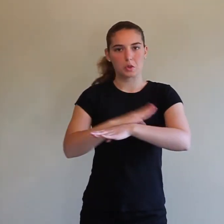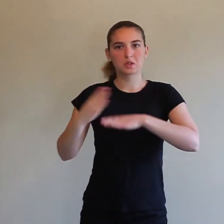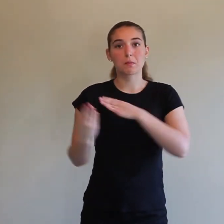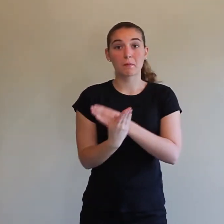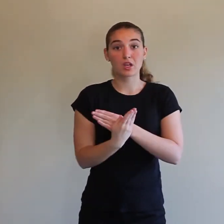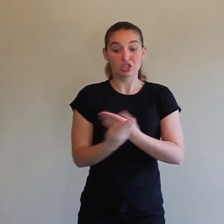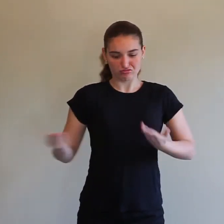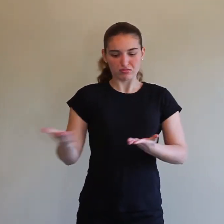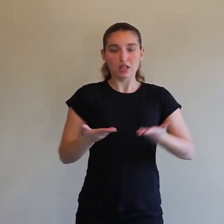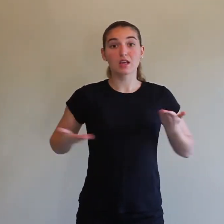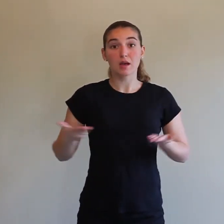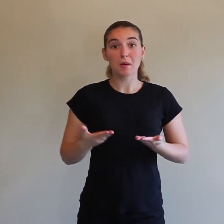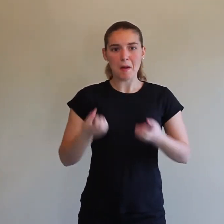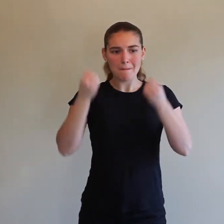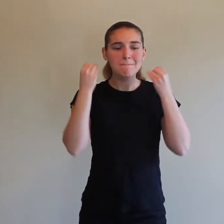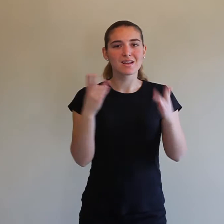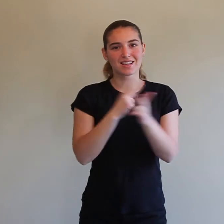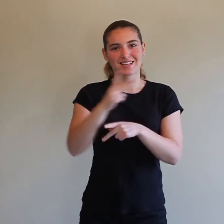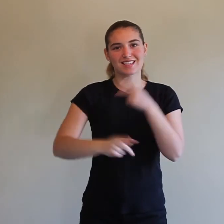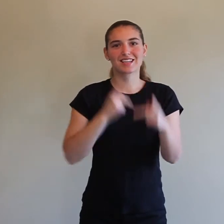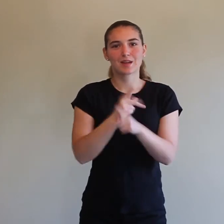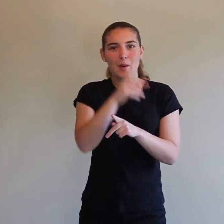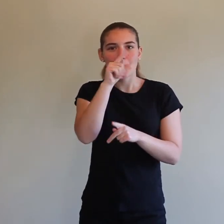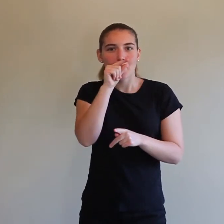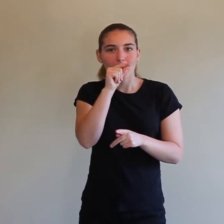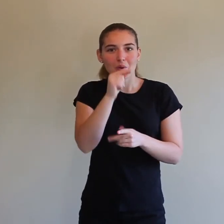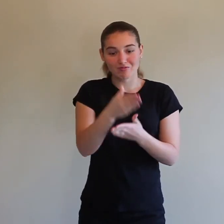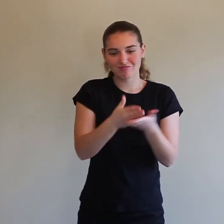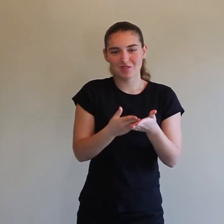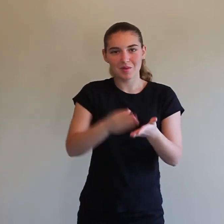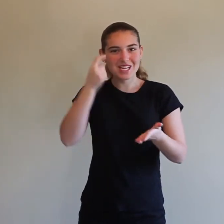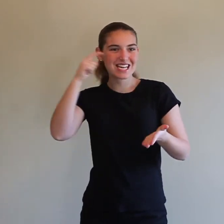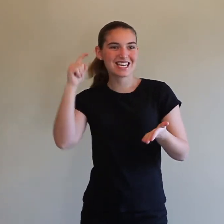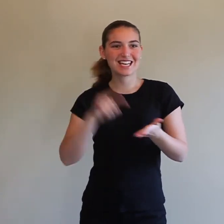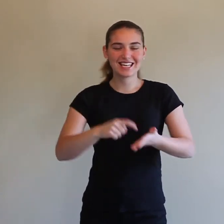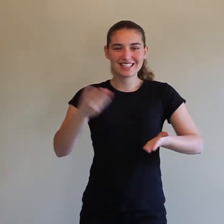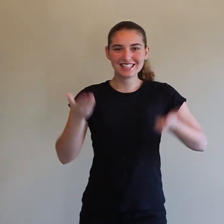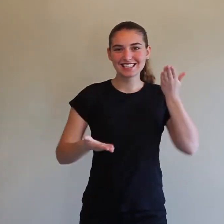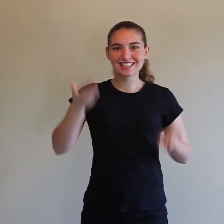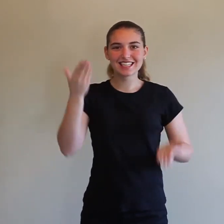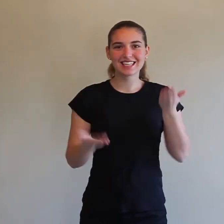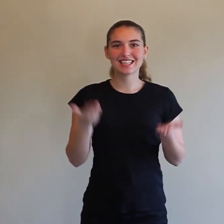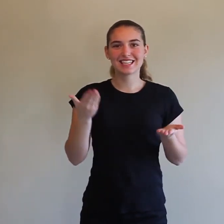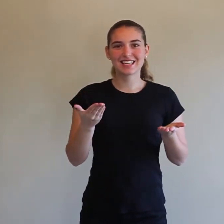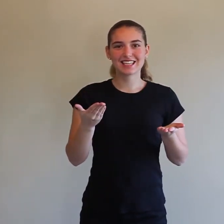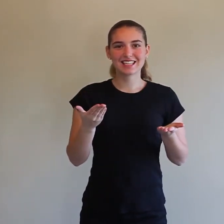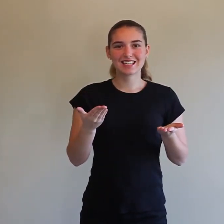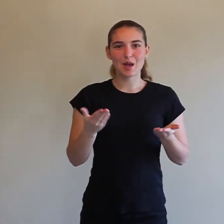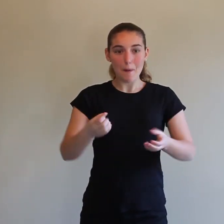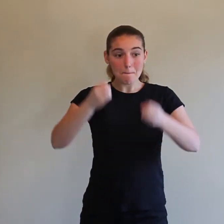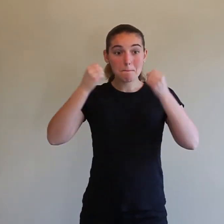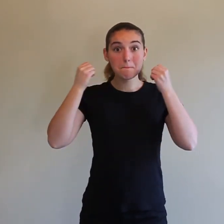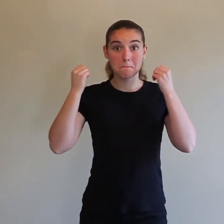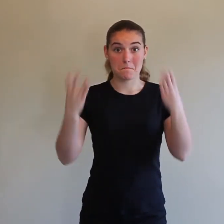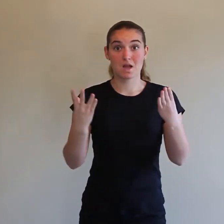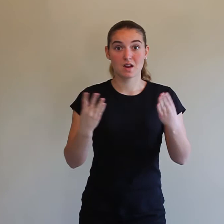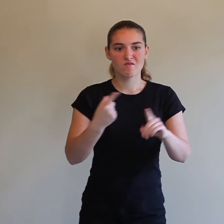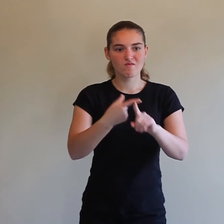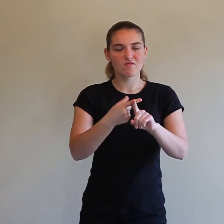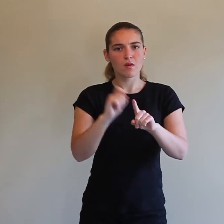erosion. We have many species of birds on our beach, and some might look familiar to you. Many